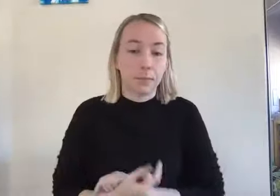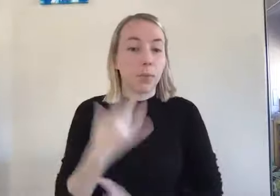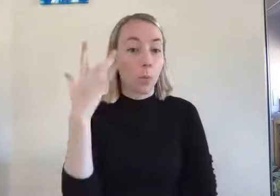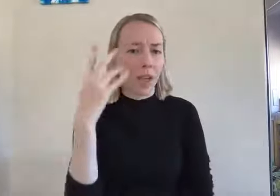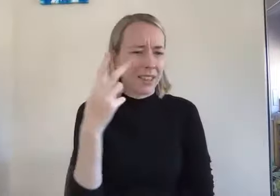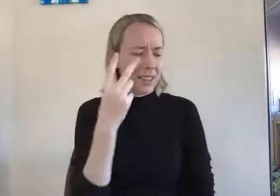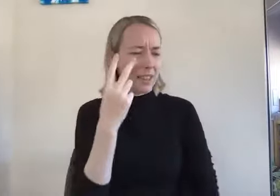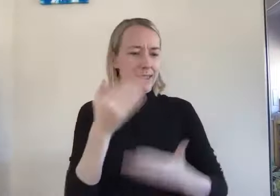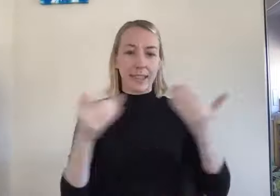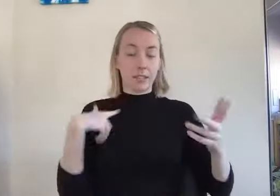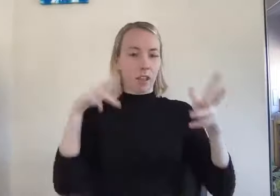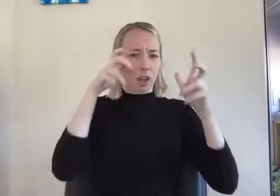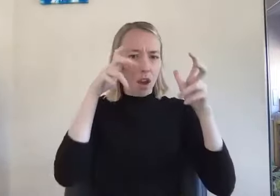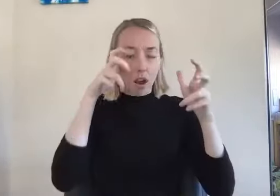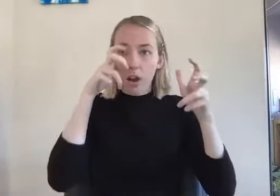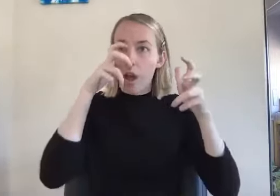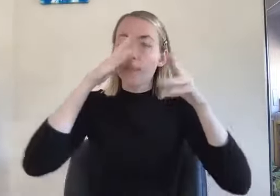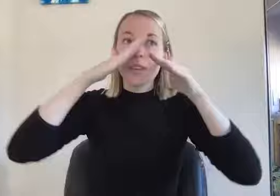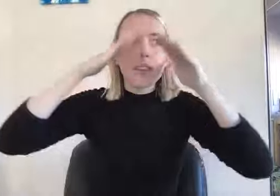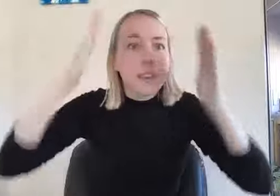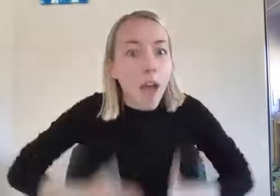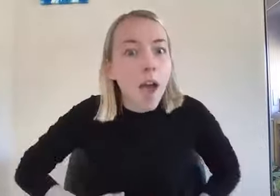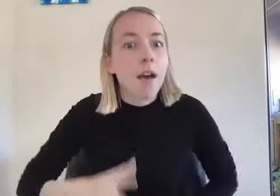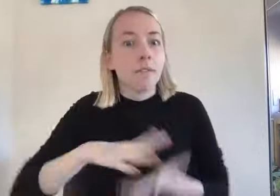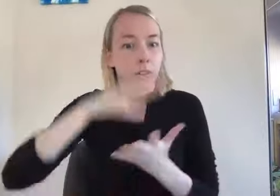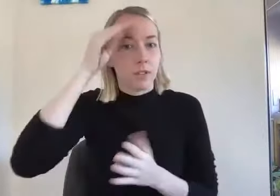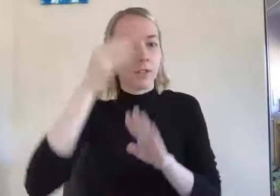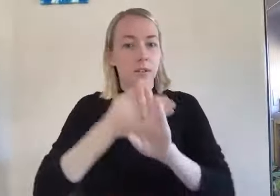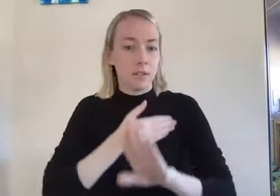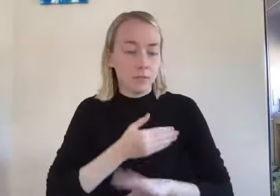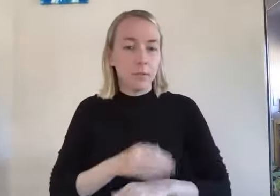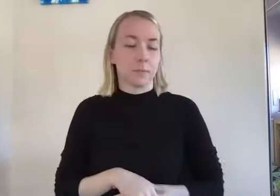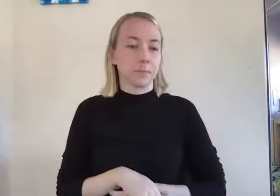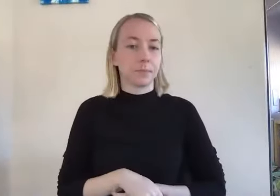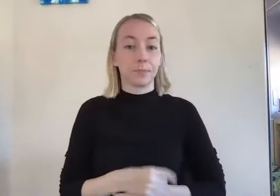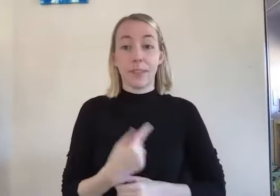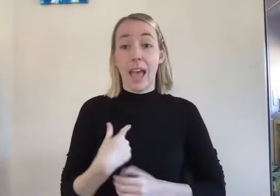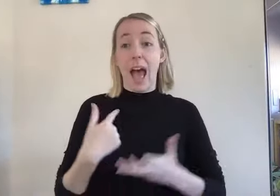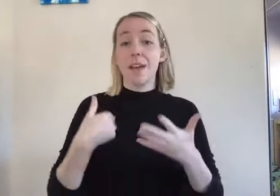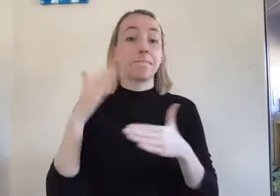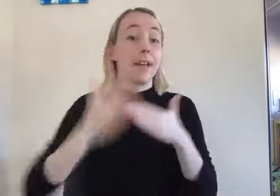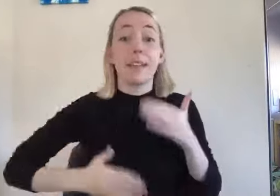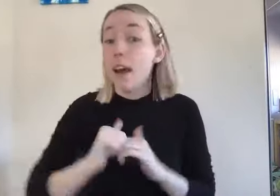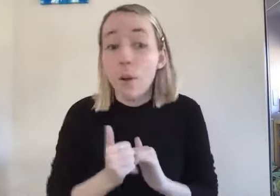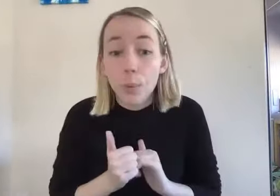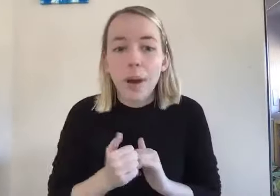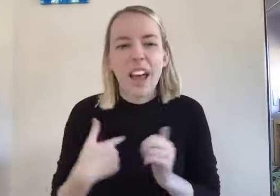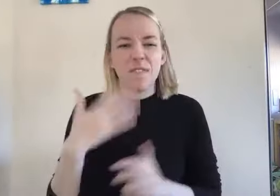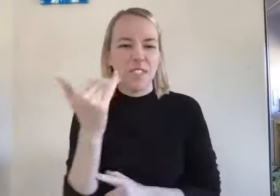go to it, because the things that I heard were like nothing I had heard at home. They really weren't. And the thing I want to end this with,